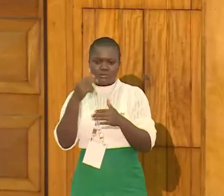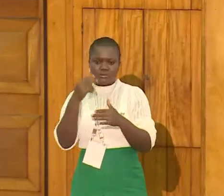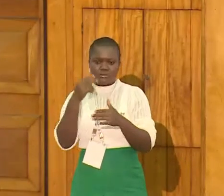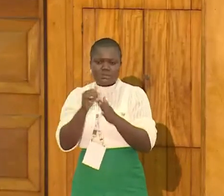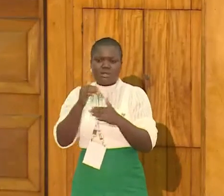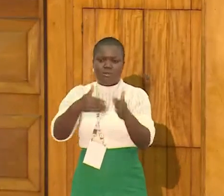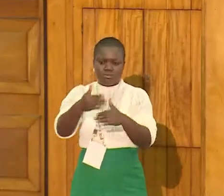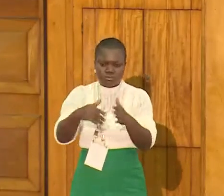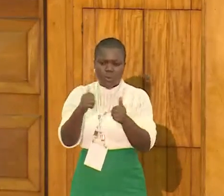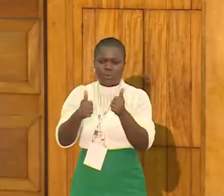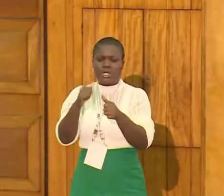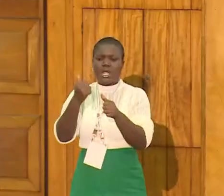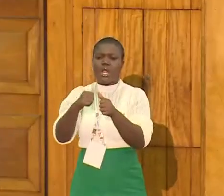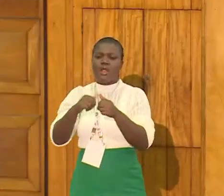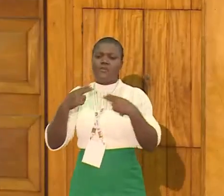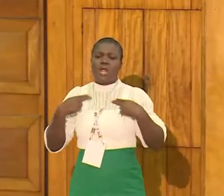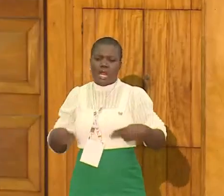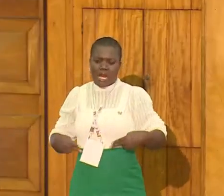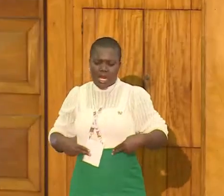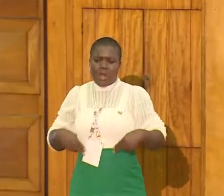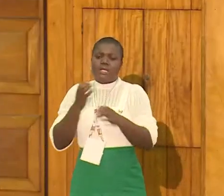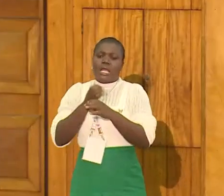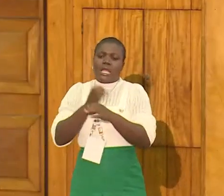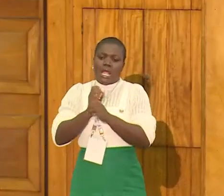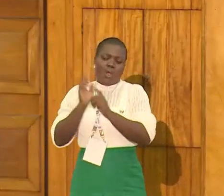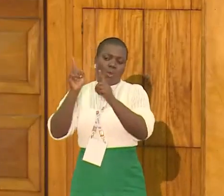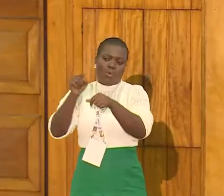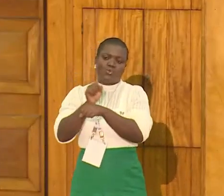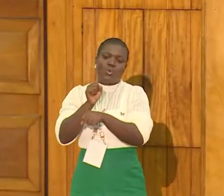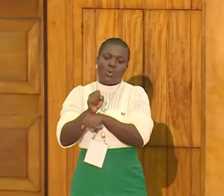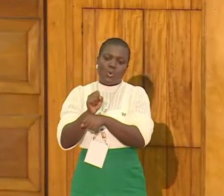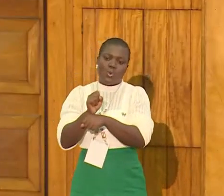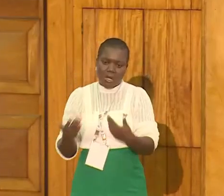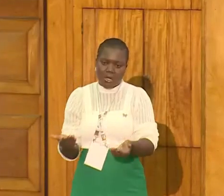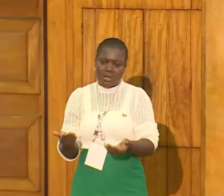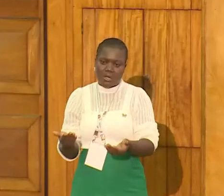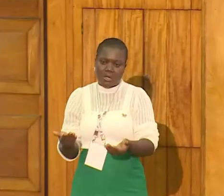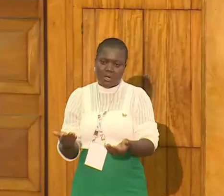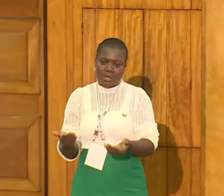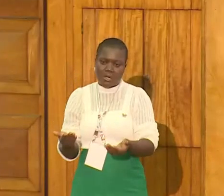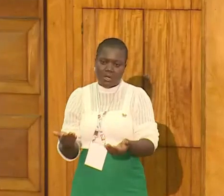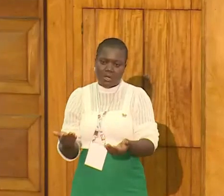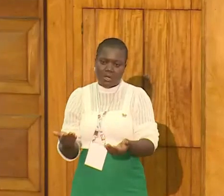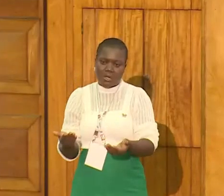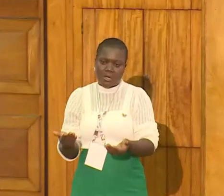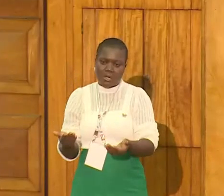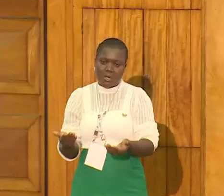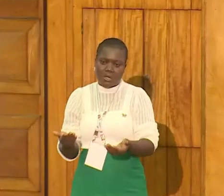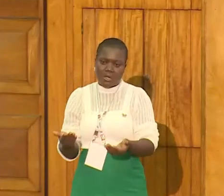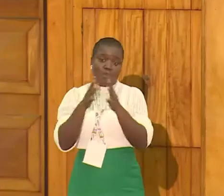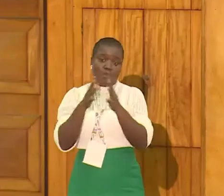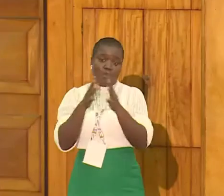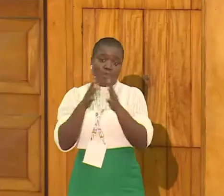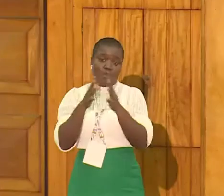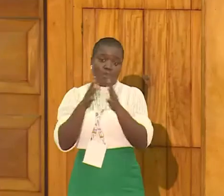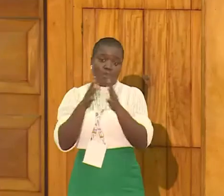which every healthcare worker has to go through, would have been like another ball game entirely. So thank you very much for sharing